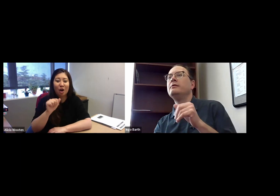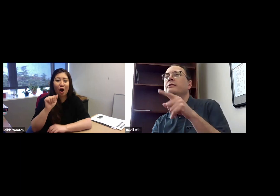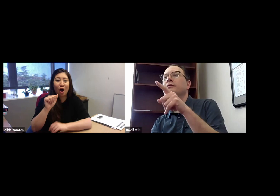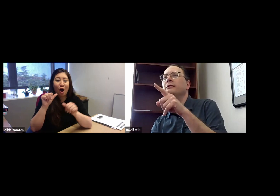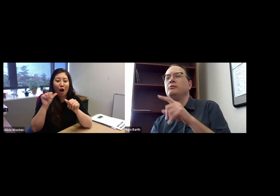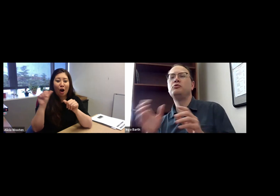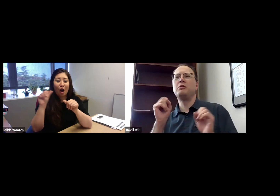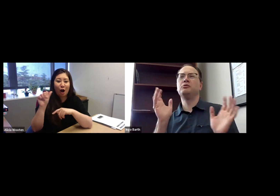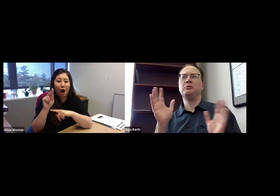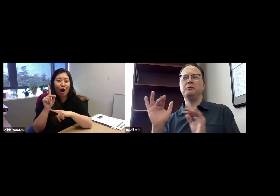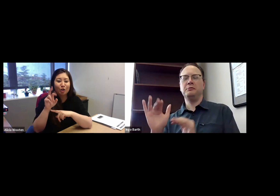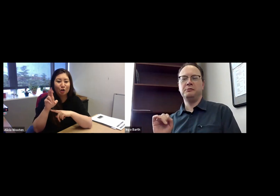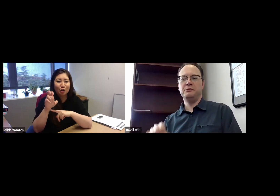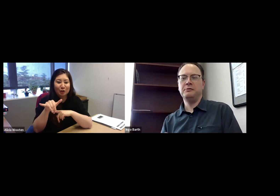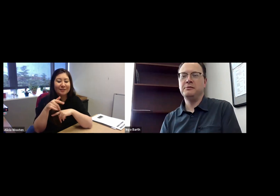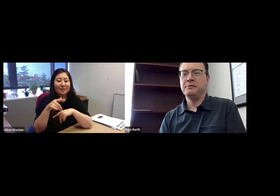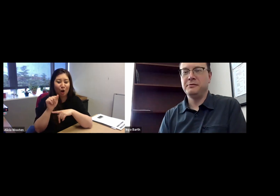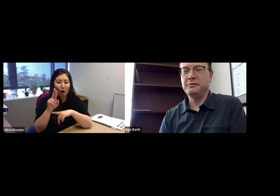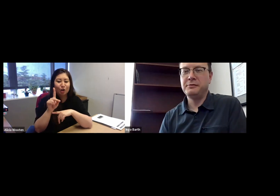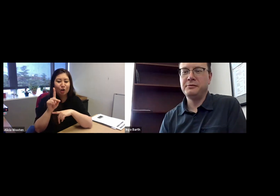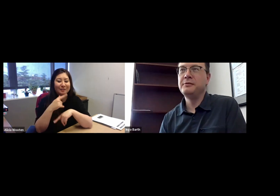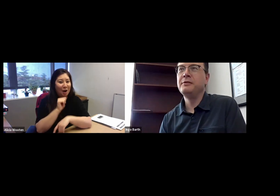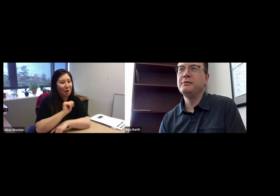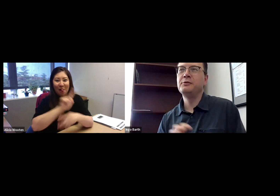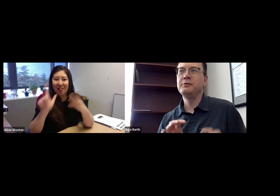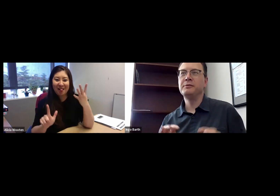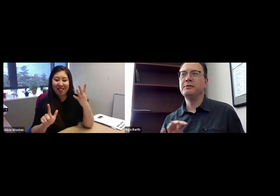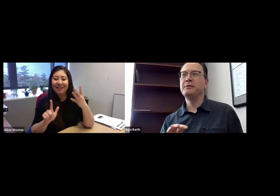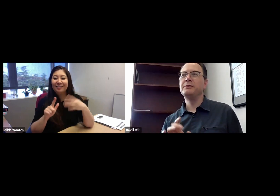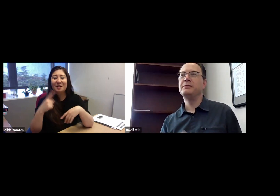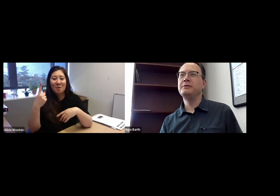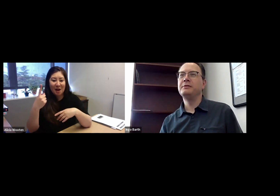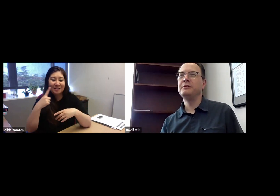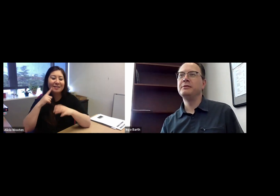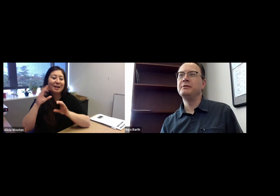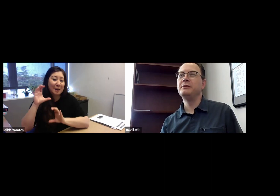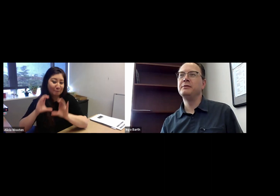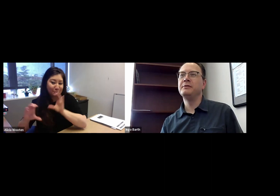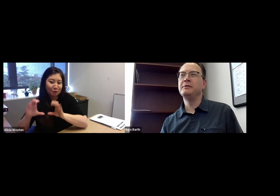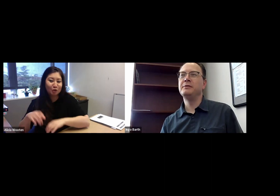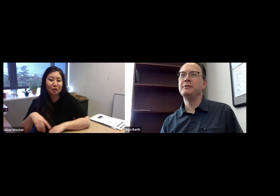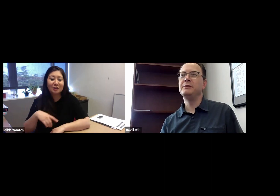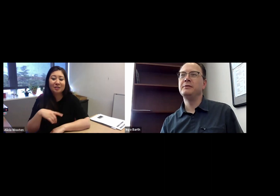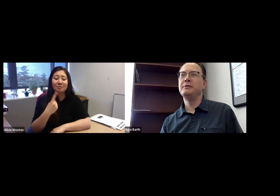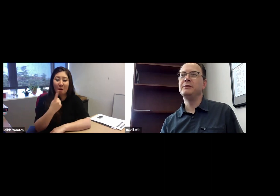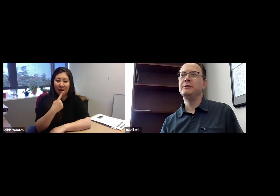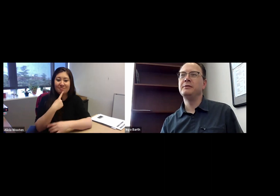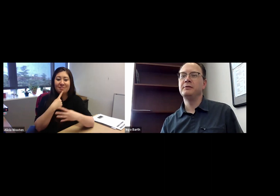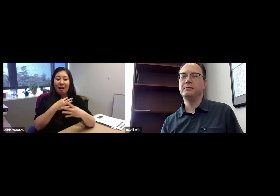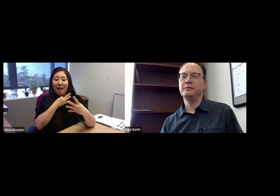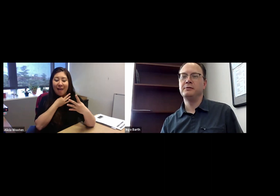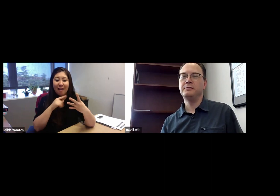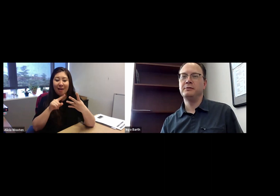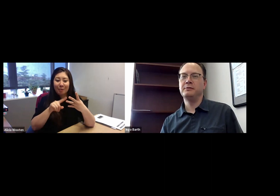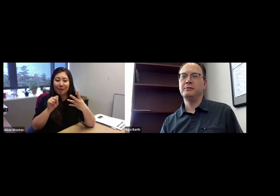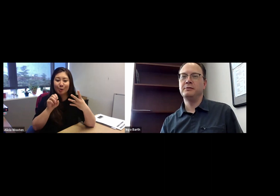Let's see if we can take a poll. Who would like to see the first one? We have Audrey saying we'd like to see them